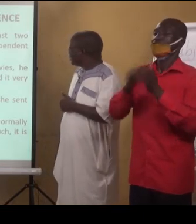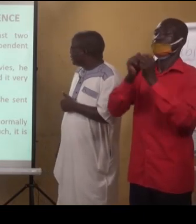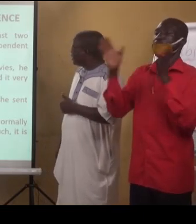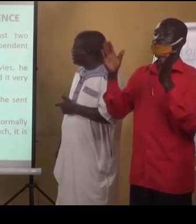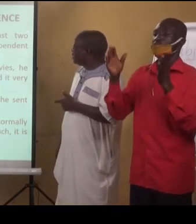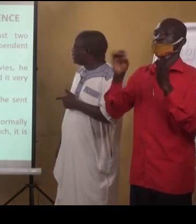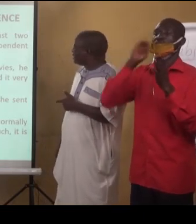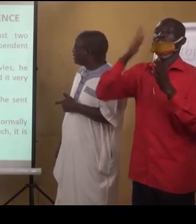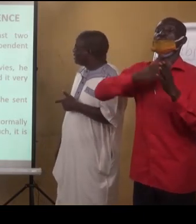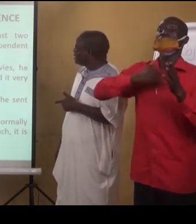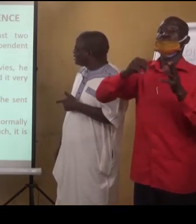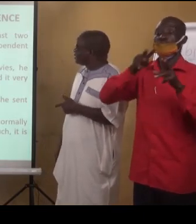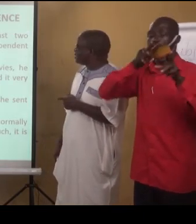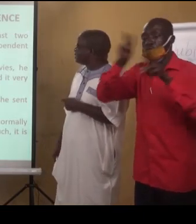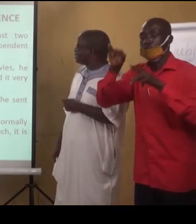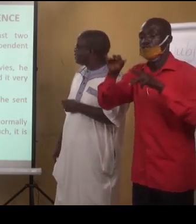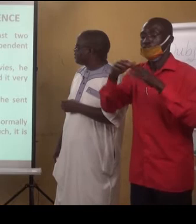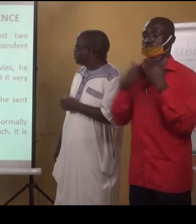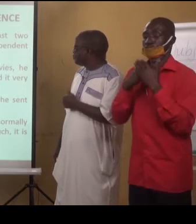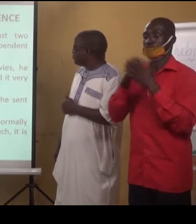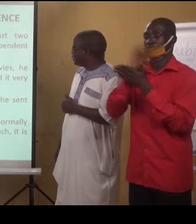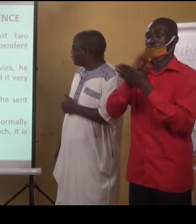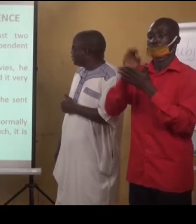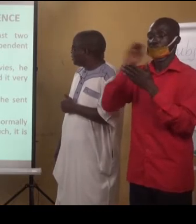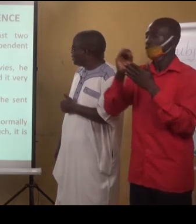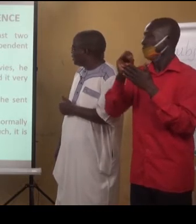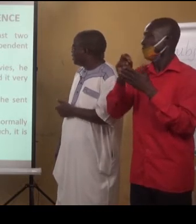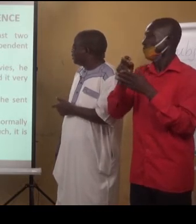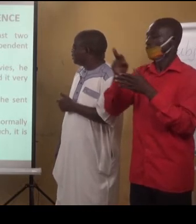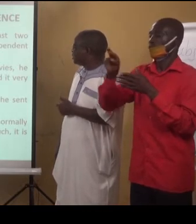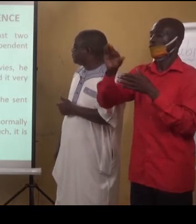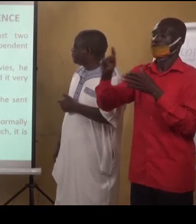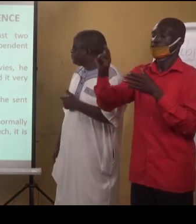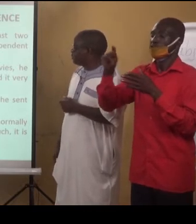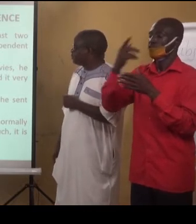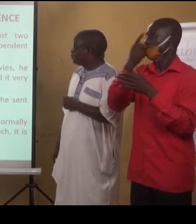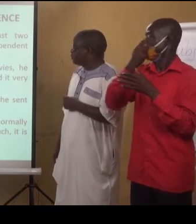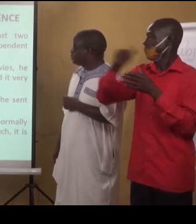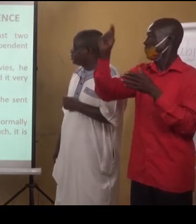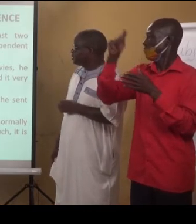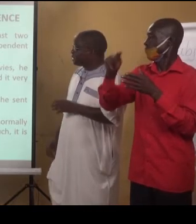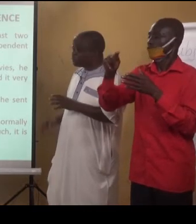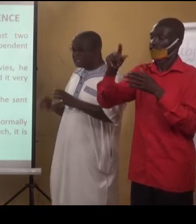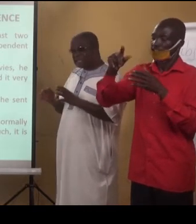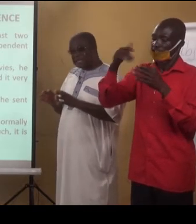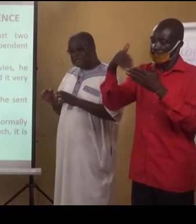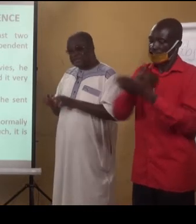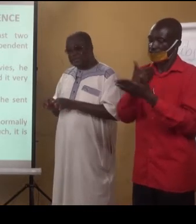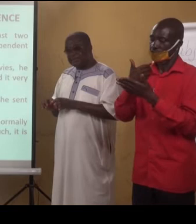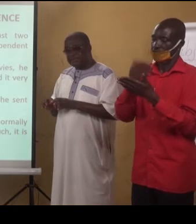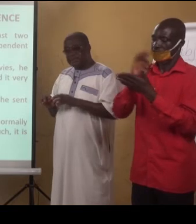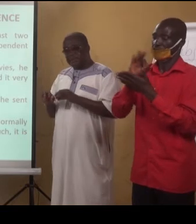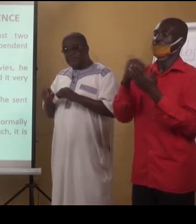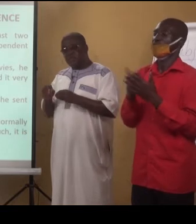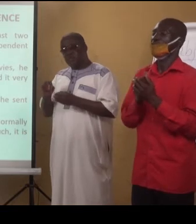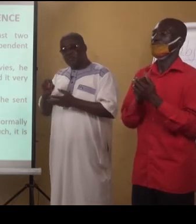movies, he rented the latest sci-fi movie and he enjoyed it very much. Now within that